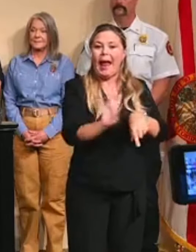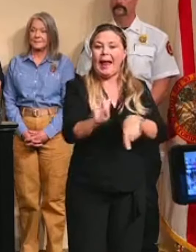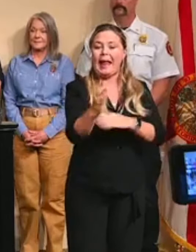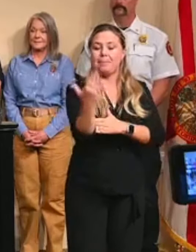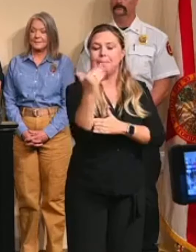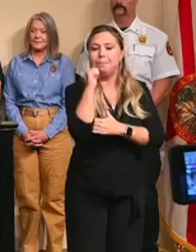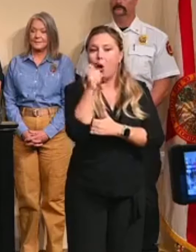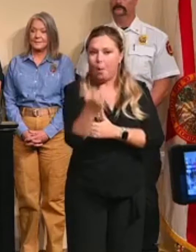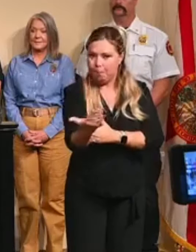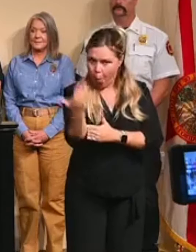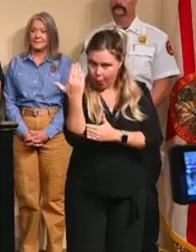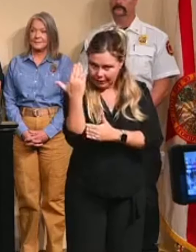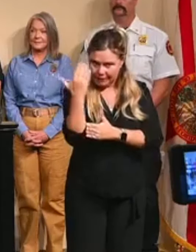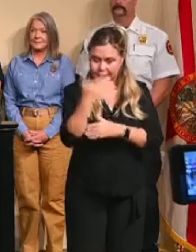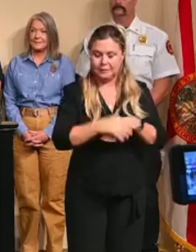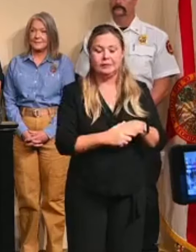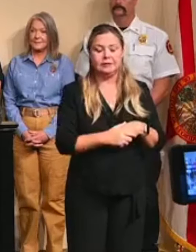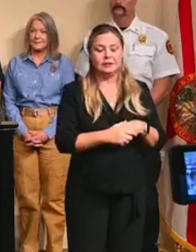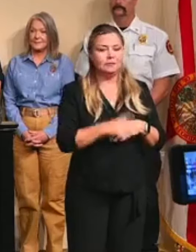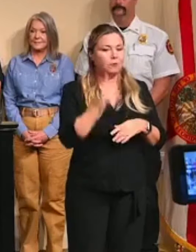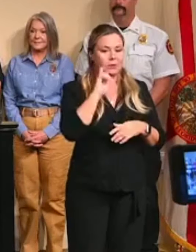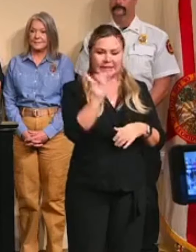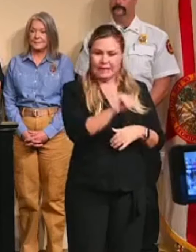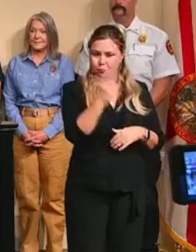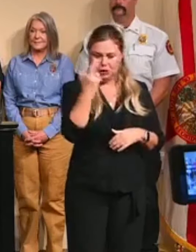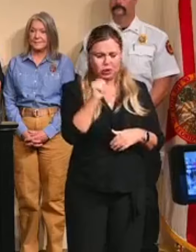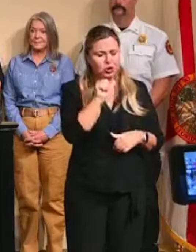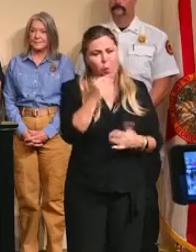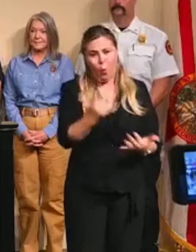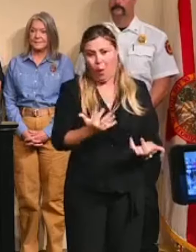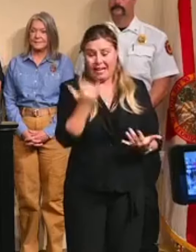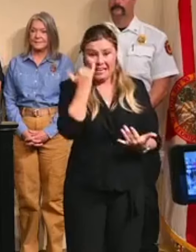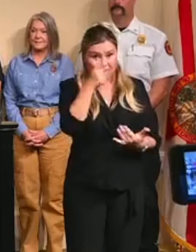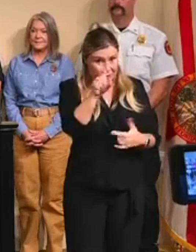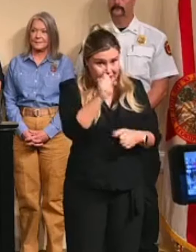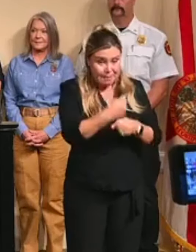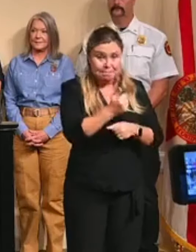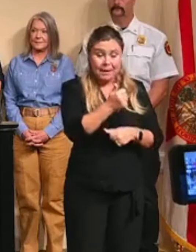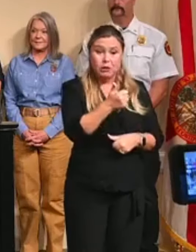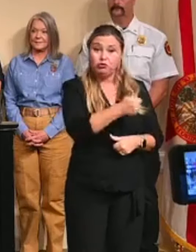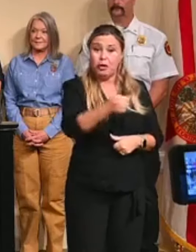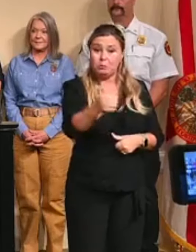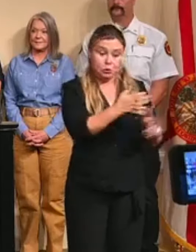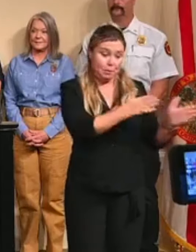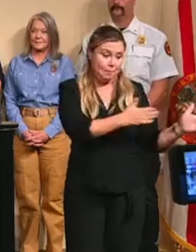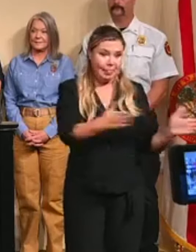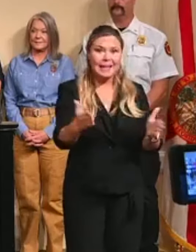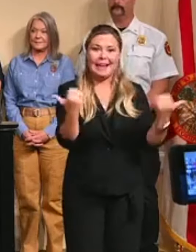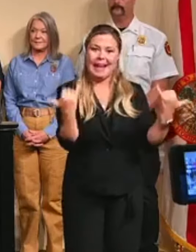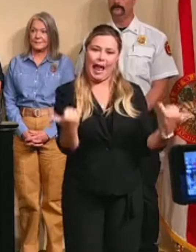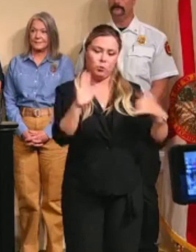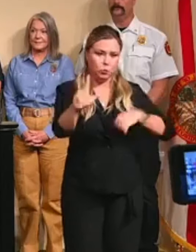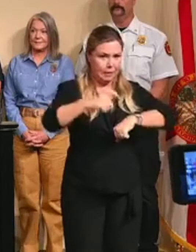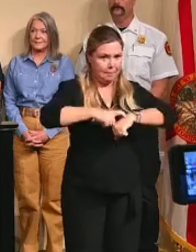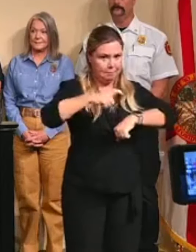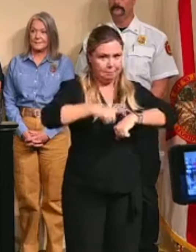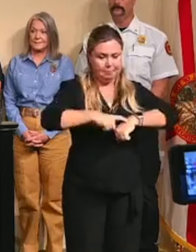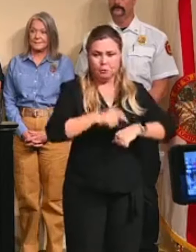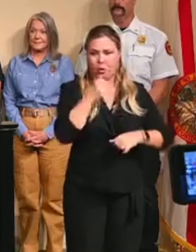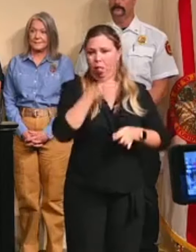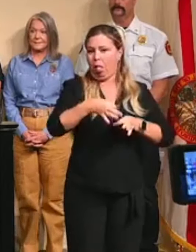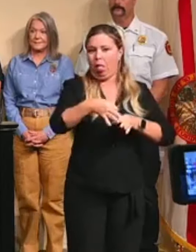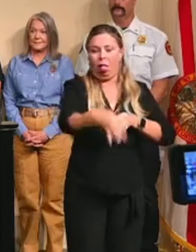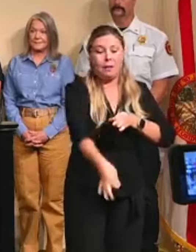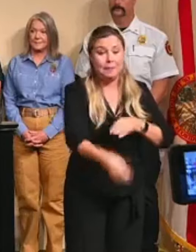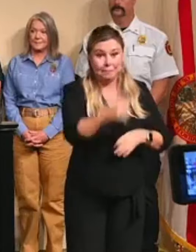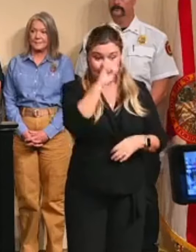tomorrow morning. For the same reason, do not wait. If you need to make transportation plan, now is the time. Because of